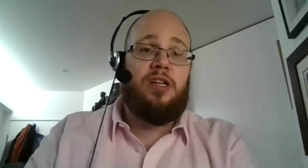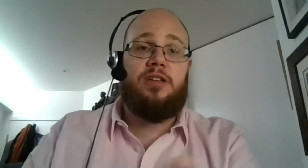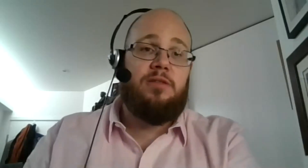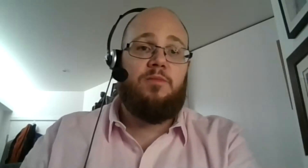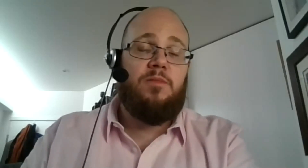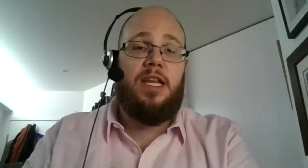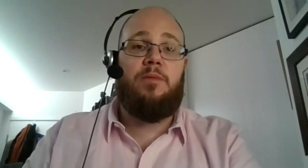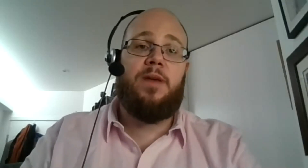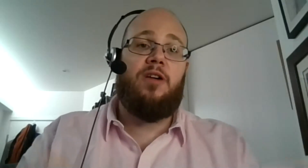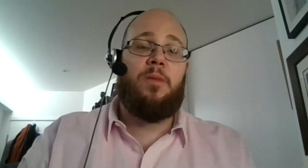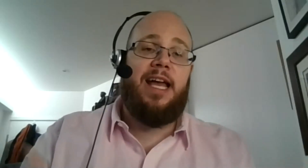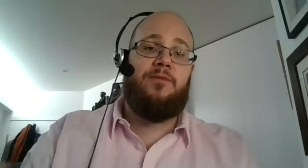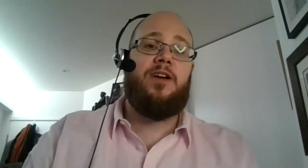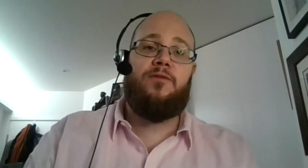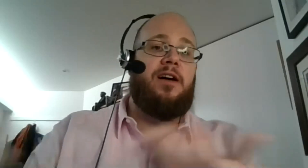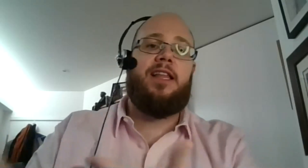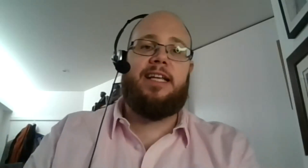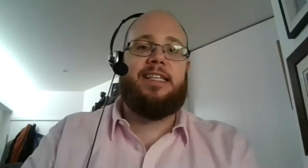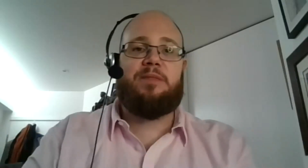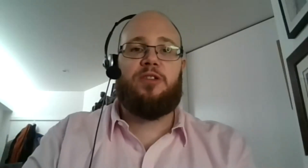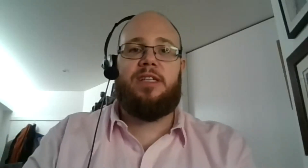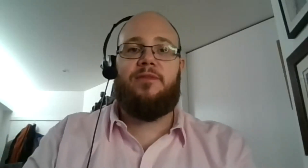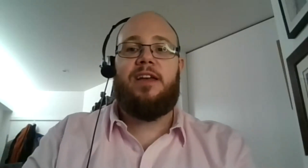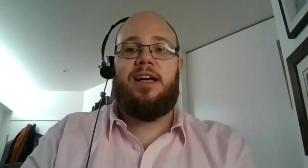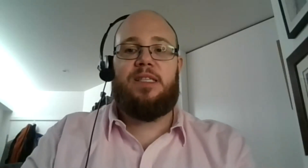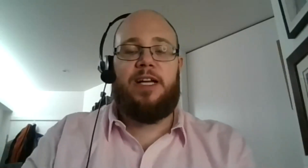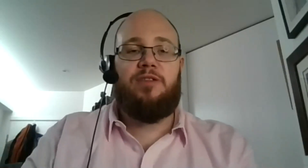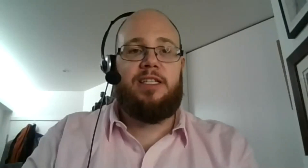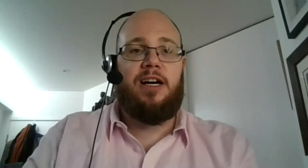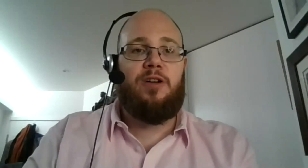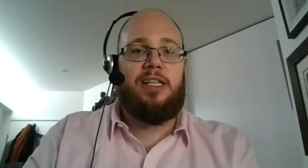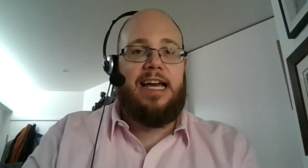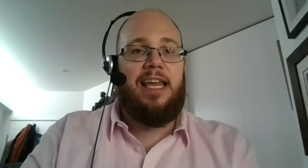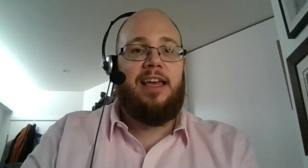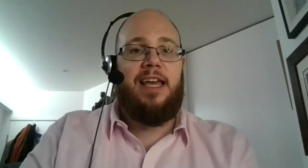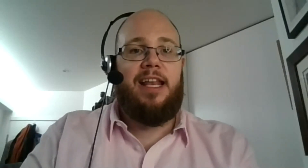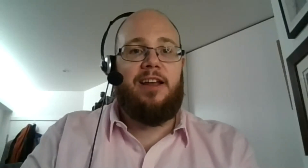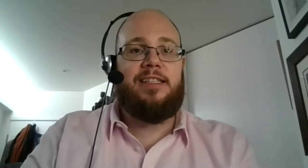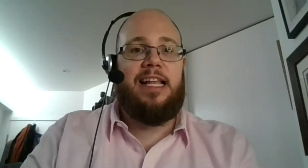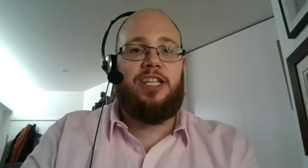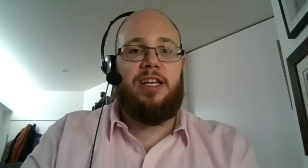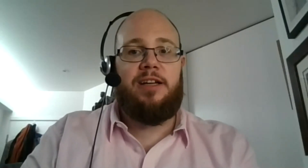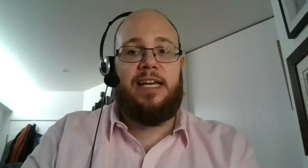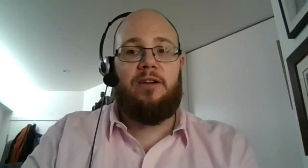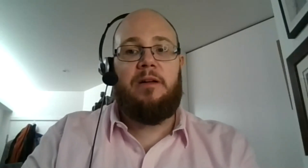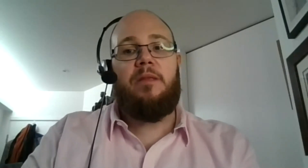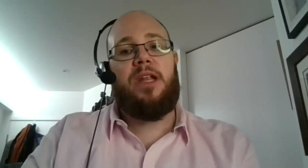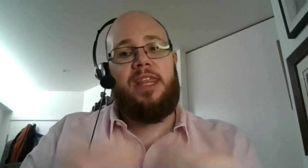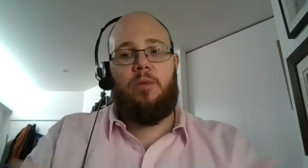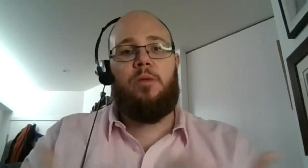could, you know, get on a plane, feel fine, and then test positive and spend your entire holiday in an isolation hotel. But I think we will